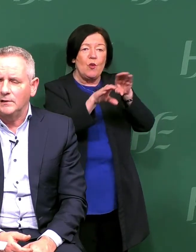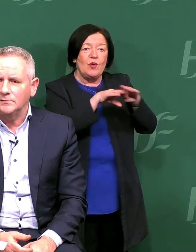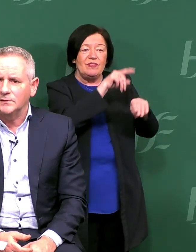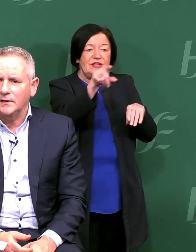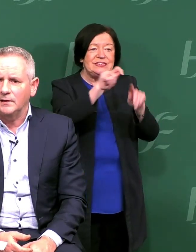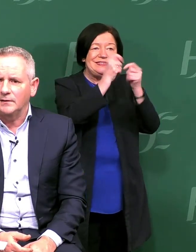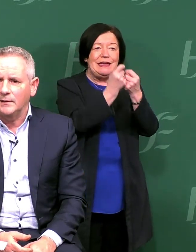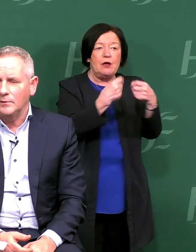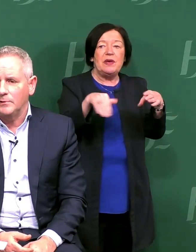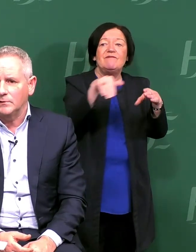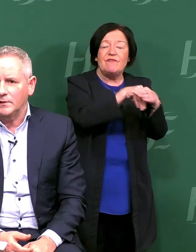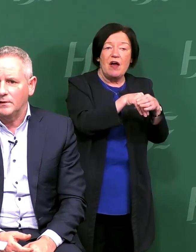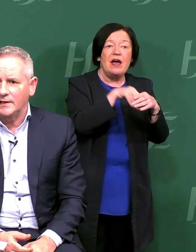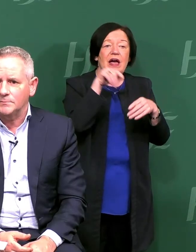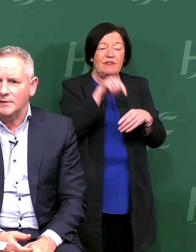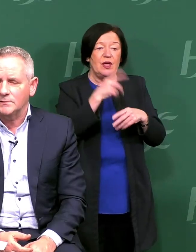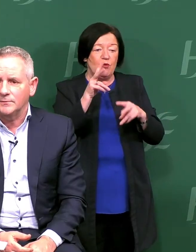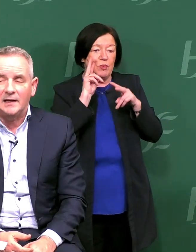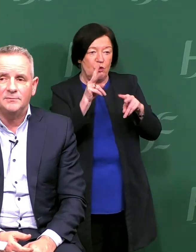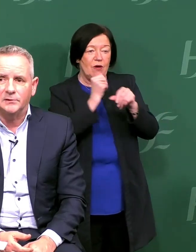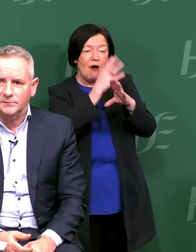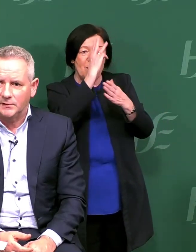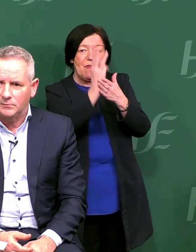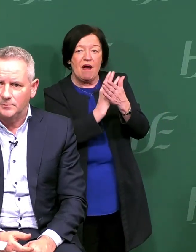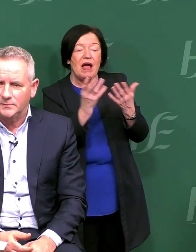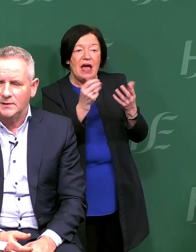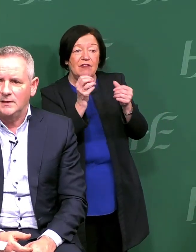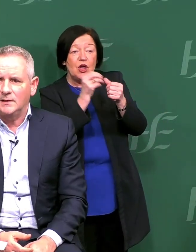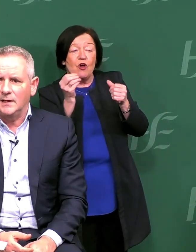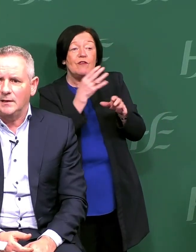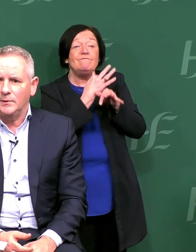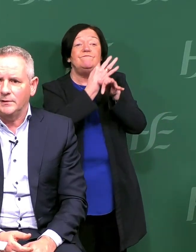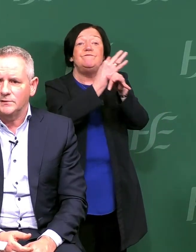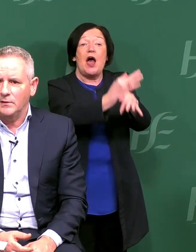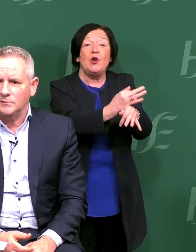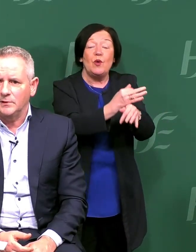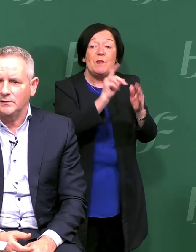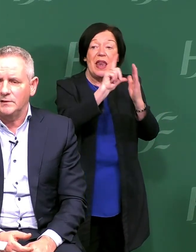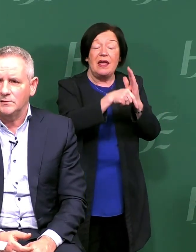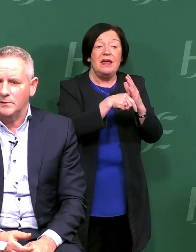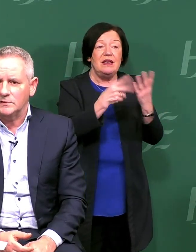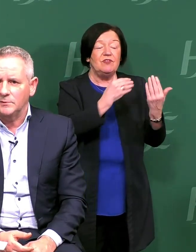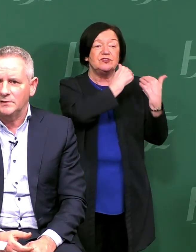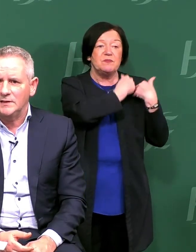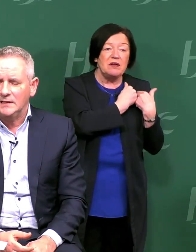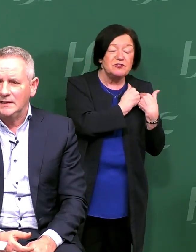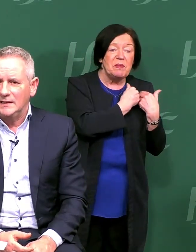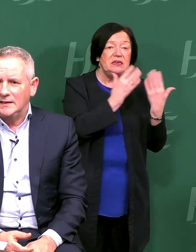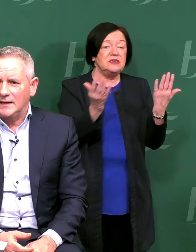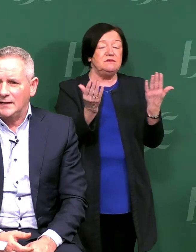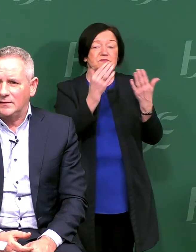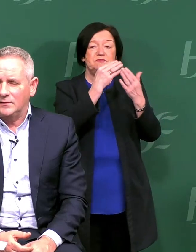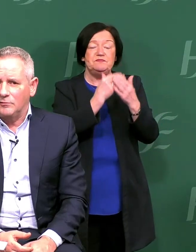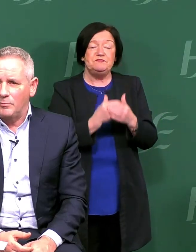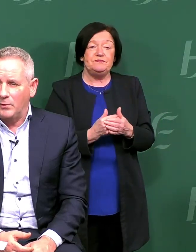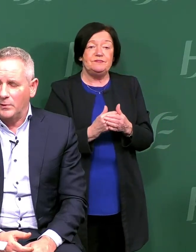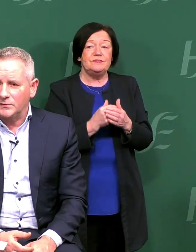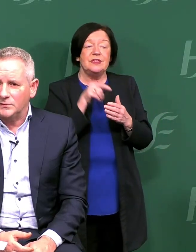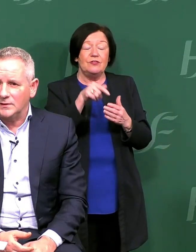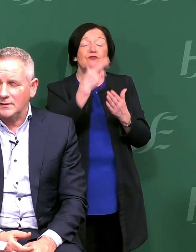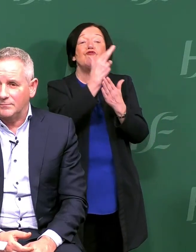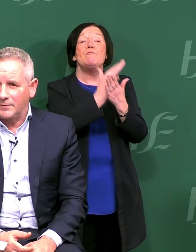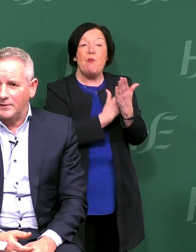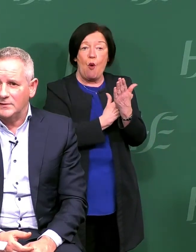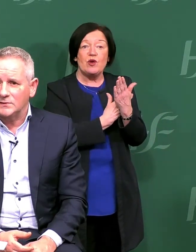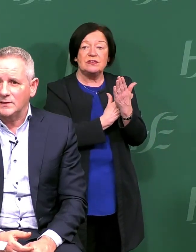team involved, and they will be looking at all aspects of any further follow-up, whether it's accountability, responsibility. The